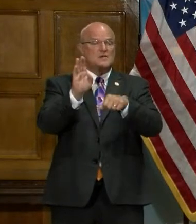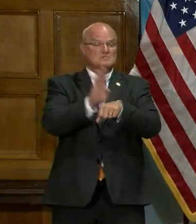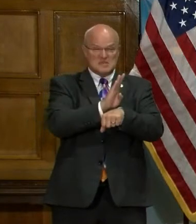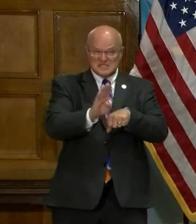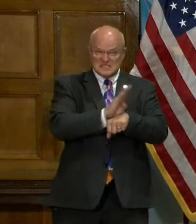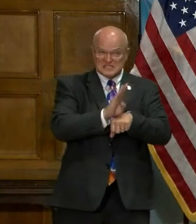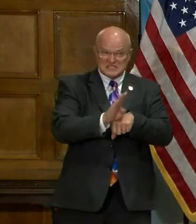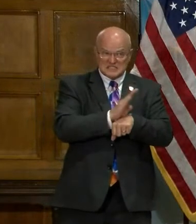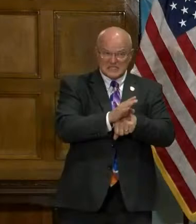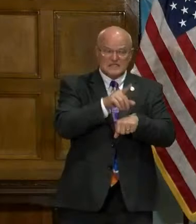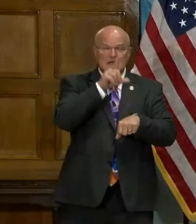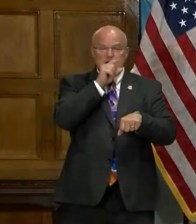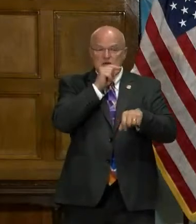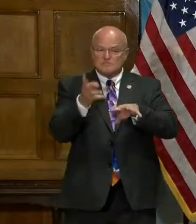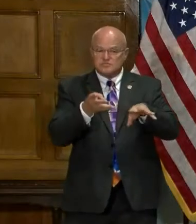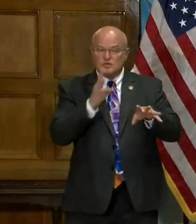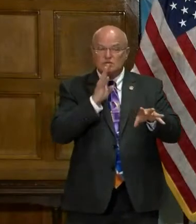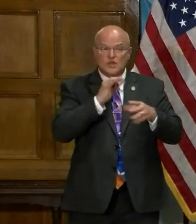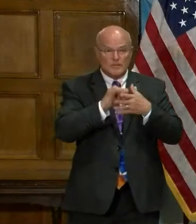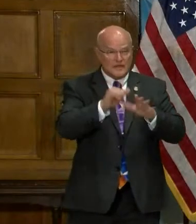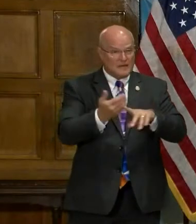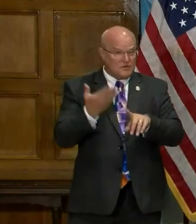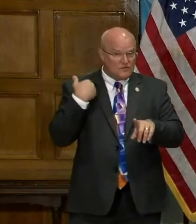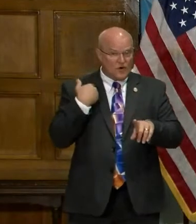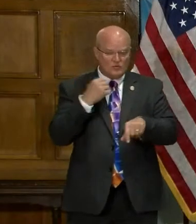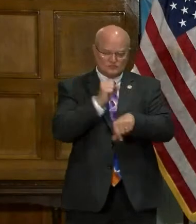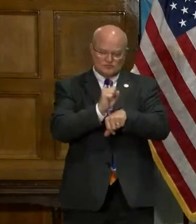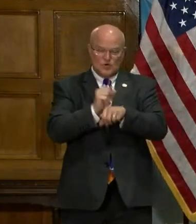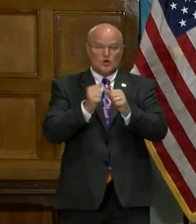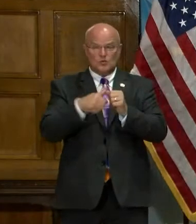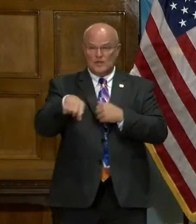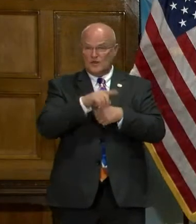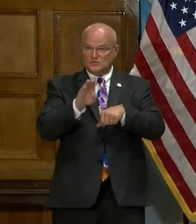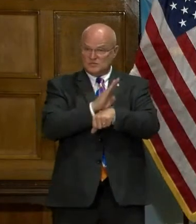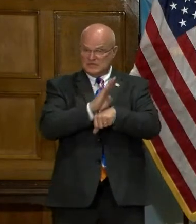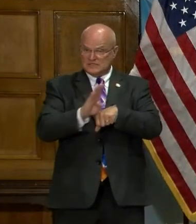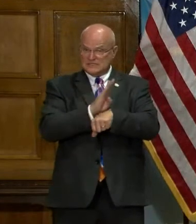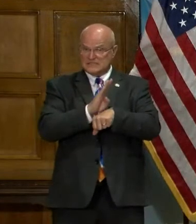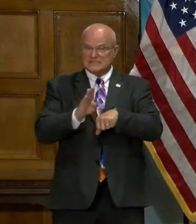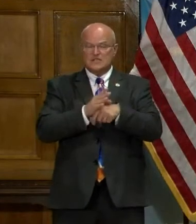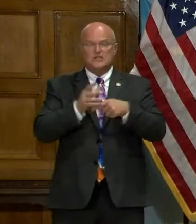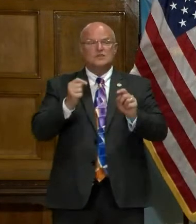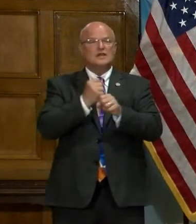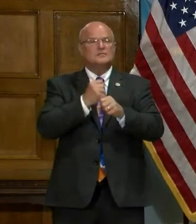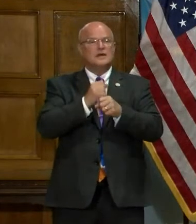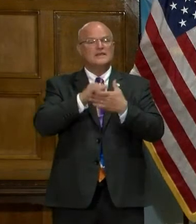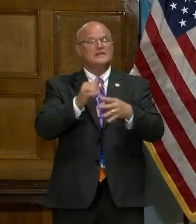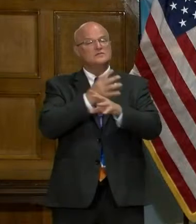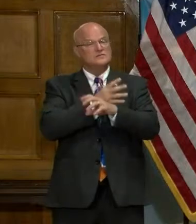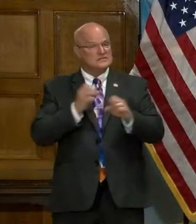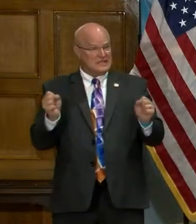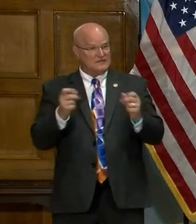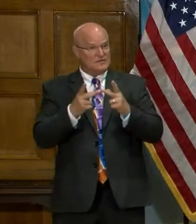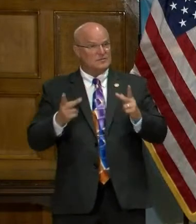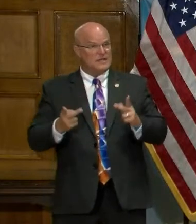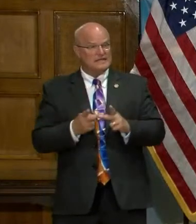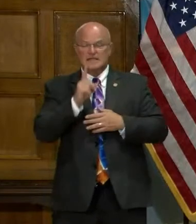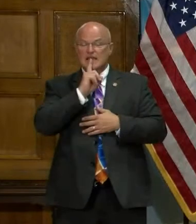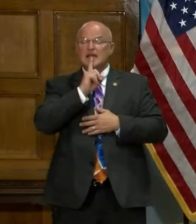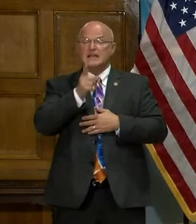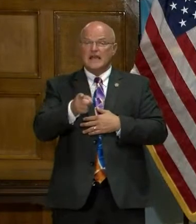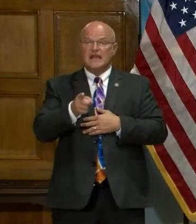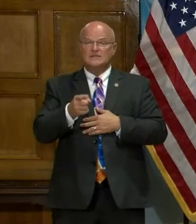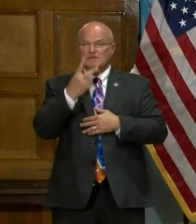businesses associated with the poultry industry. We've talked about that before. We've been working with those businesses, trying to make those safer, and we have